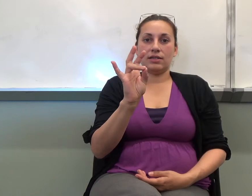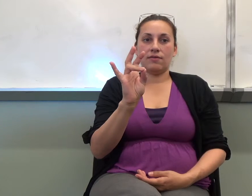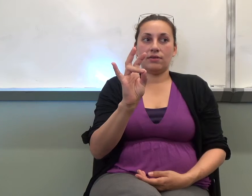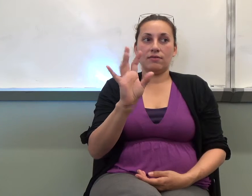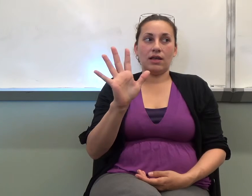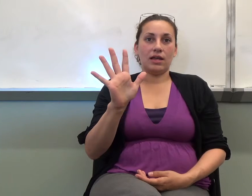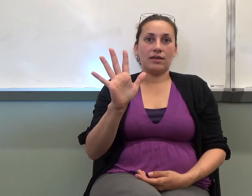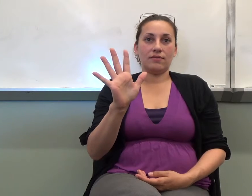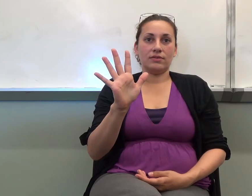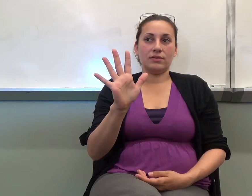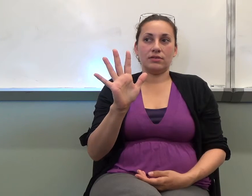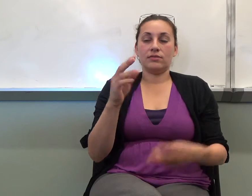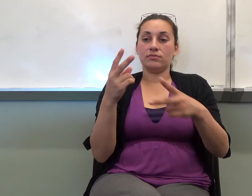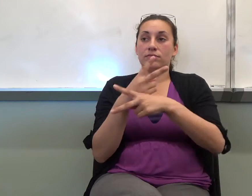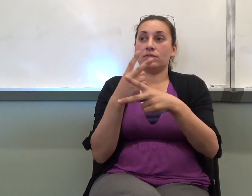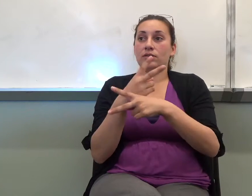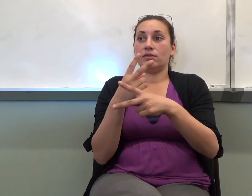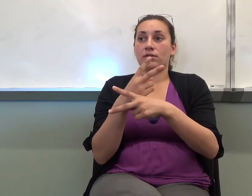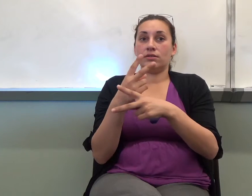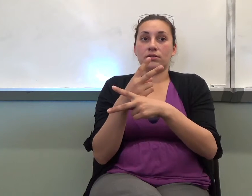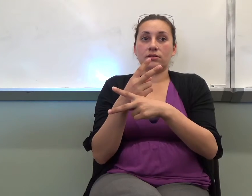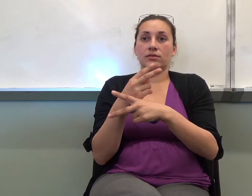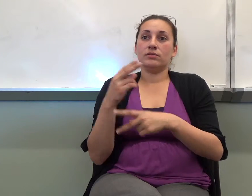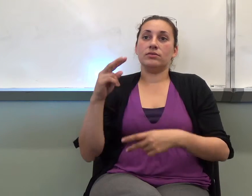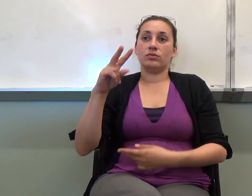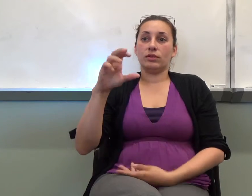0.0875 multiplied again by 360.